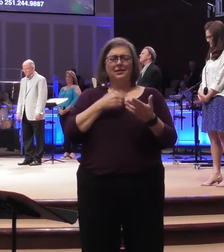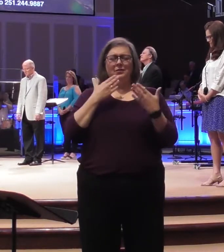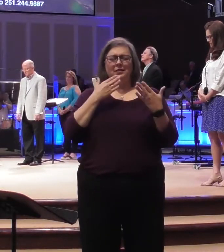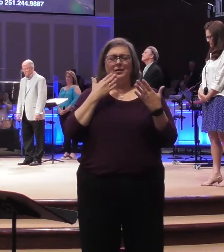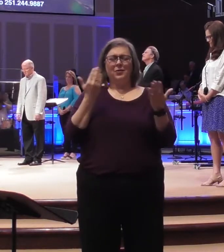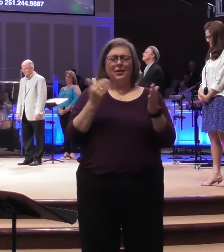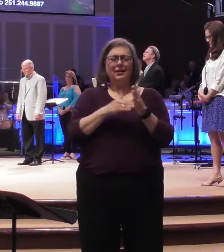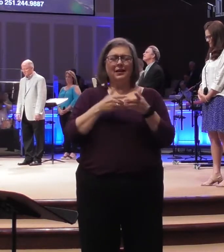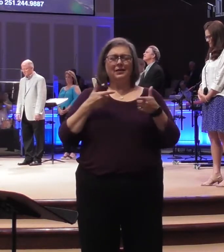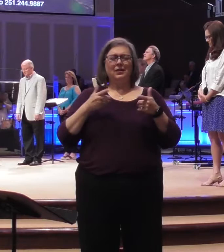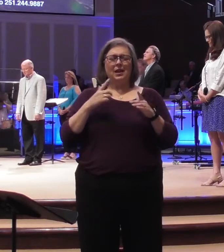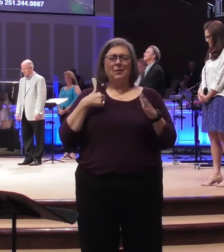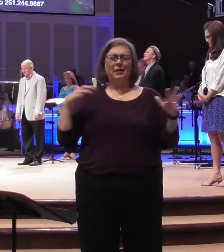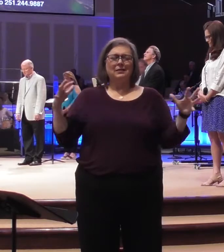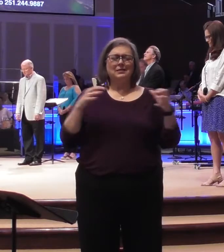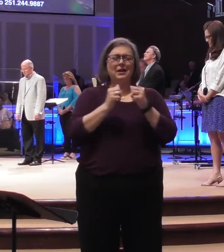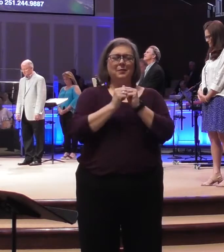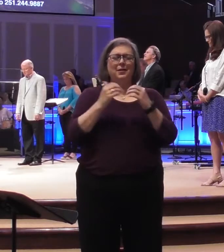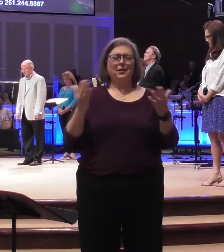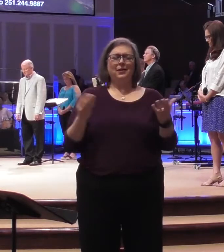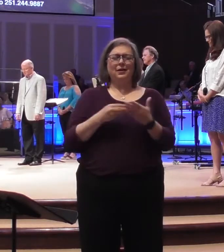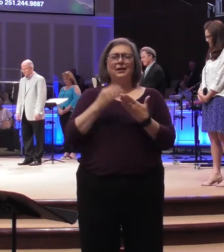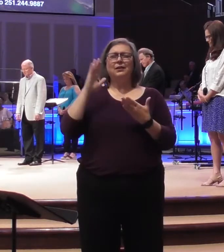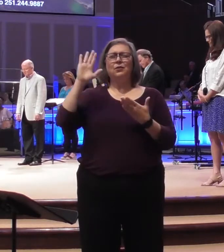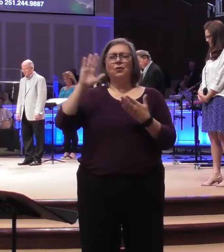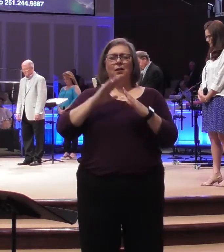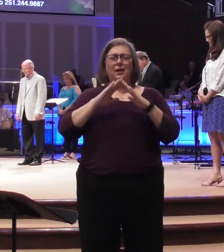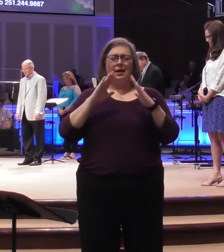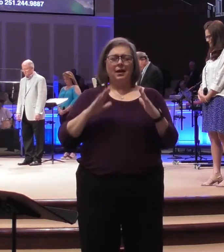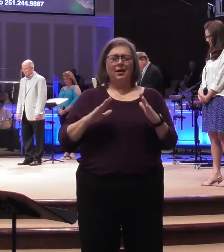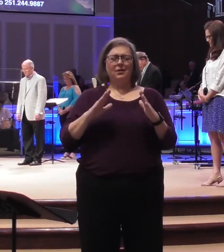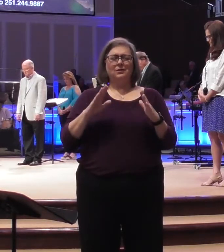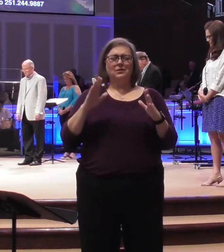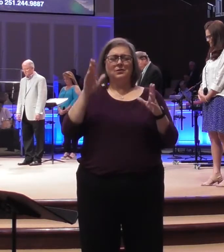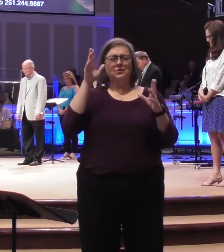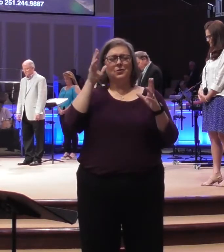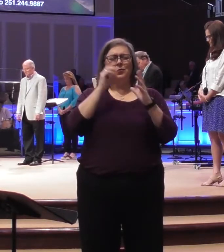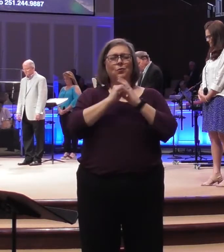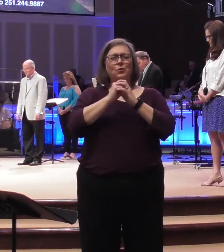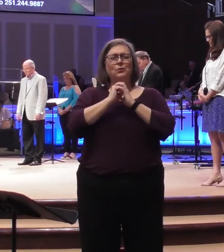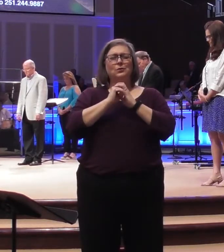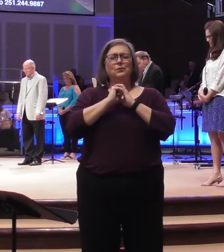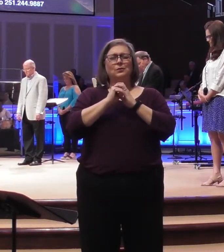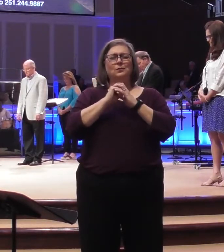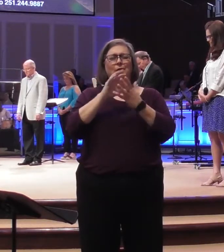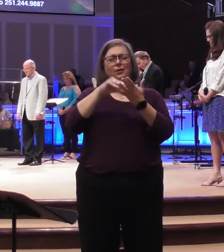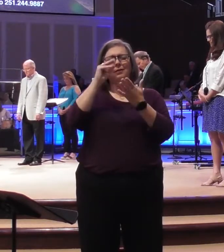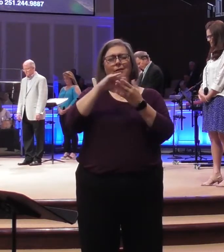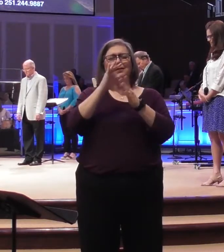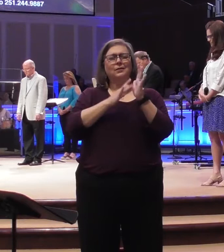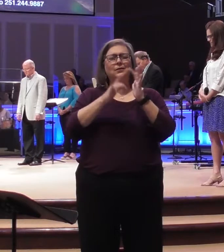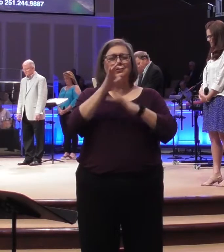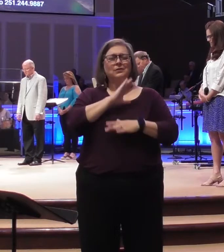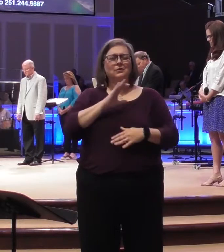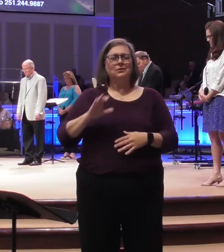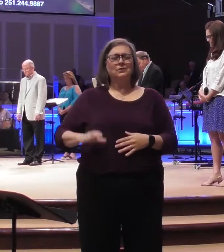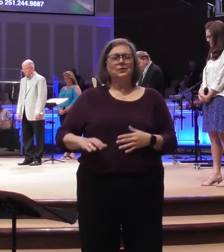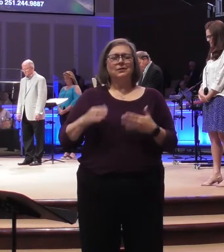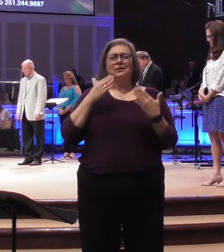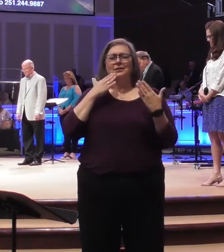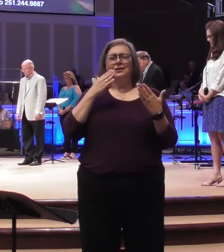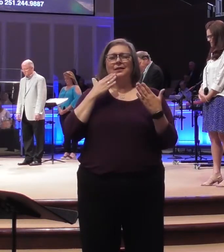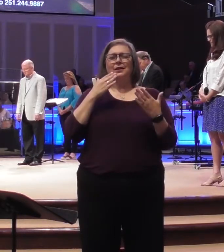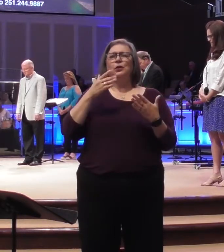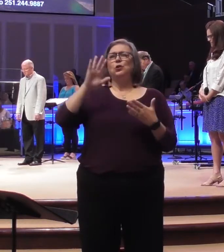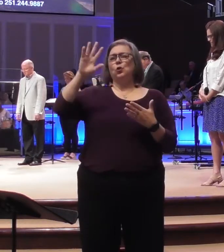Jesus Christ. Lord, none of us are here by mistake or by happenstance or even by chance, Lord. It's